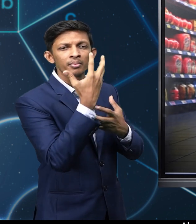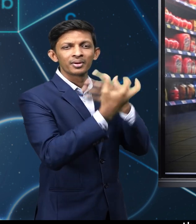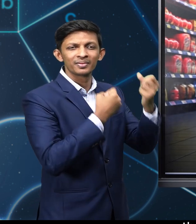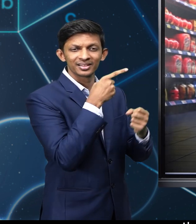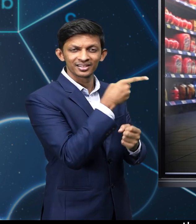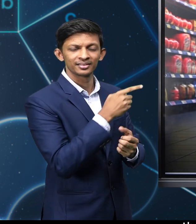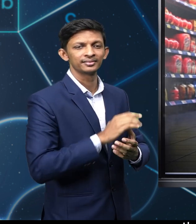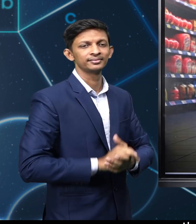items.